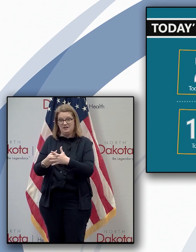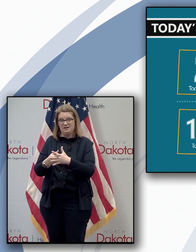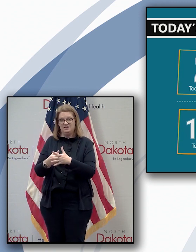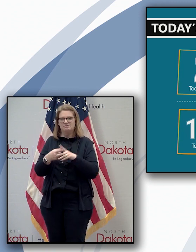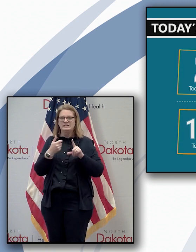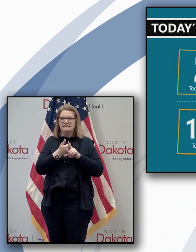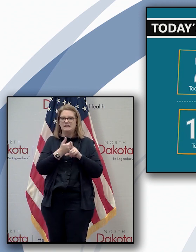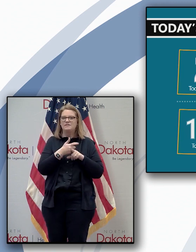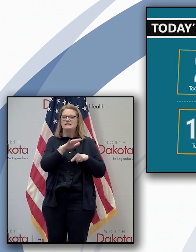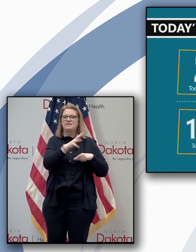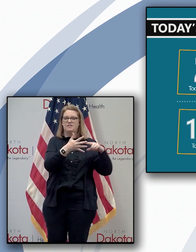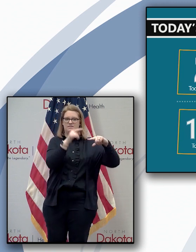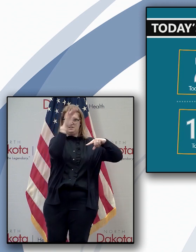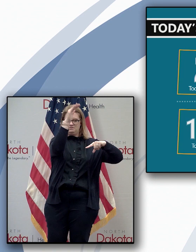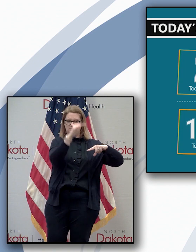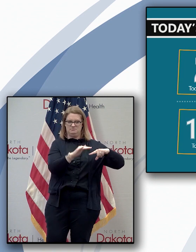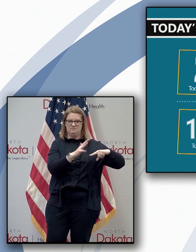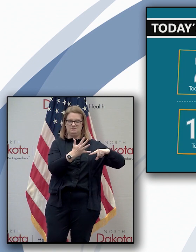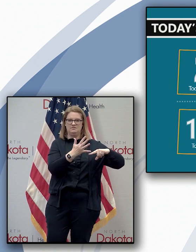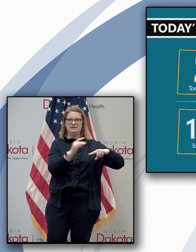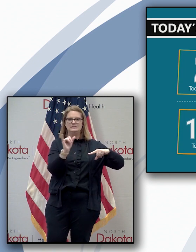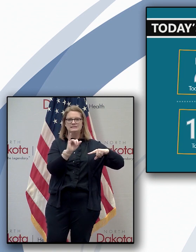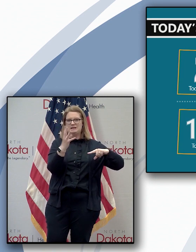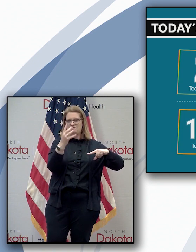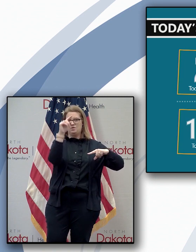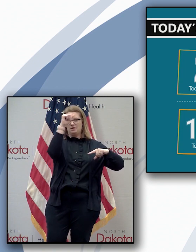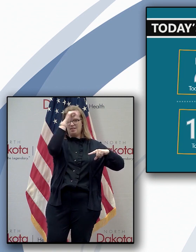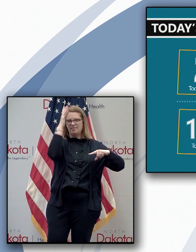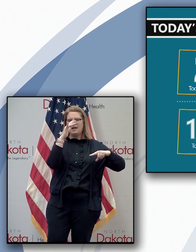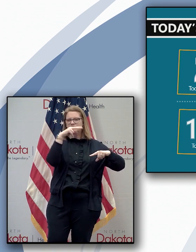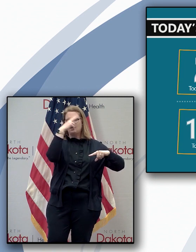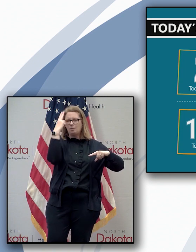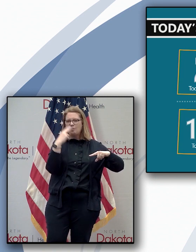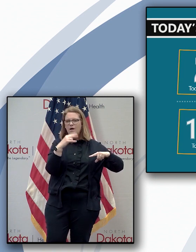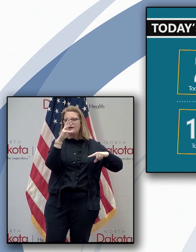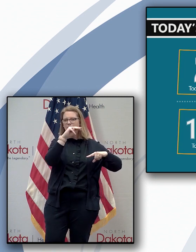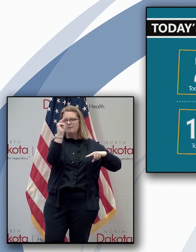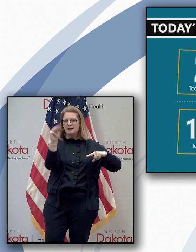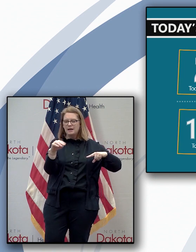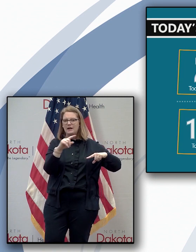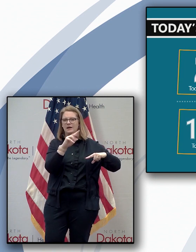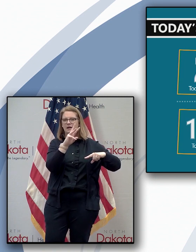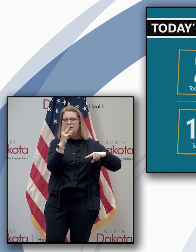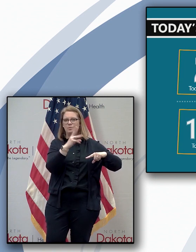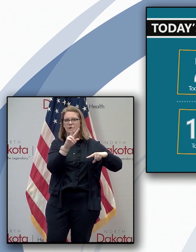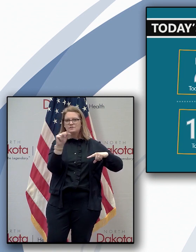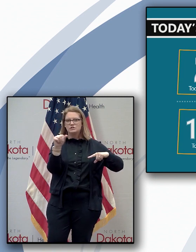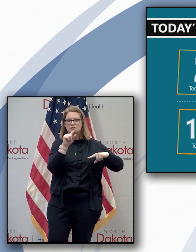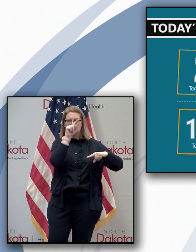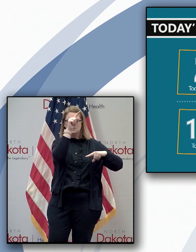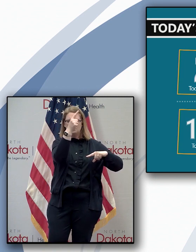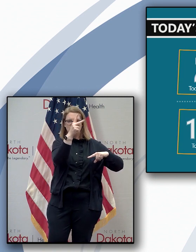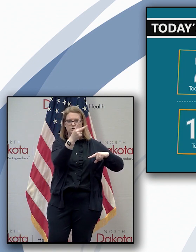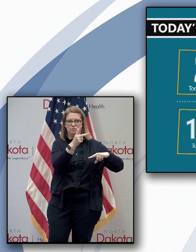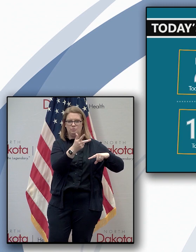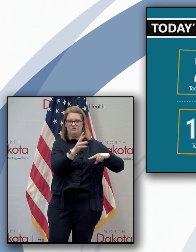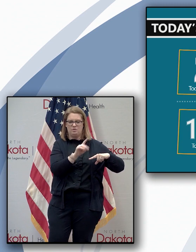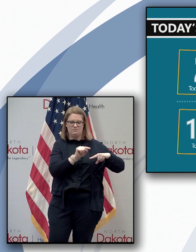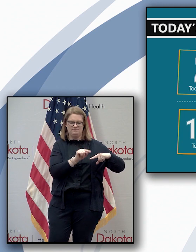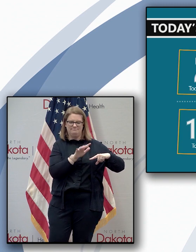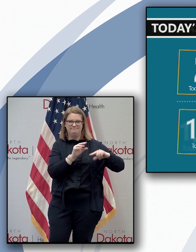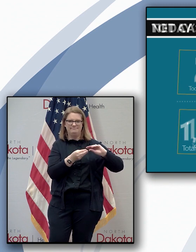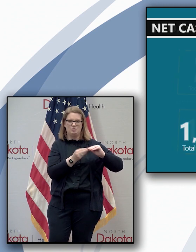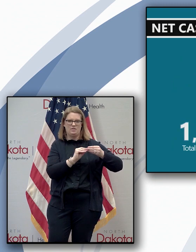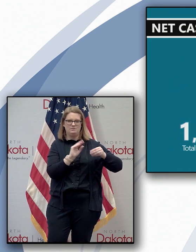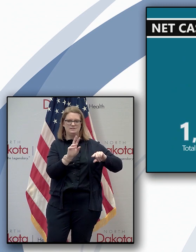the 5th lowest in the country, again behind the same 4 states, Alaska, Hawaii, Montana, and West Virginia. On the next slide, on